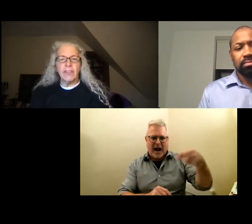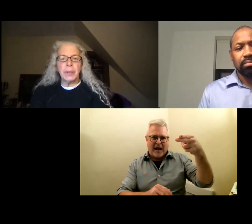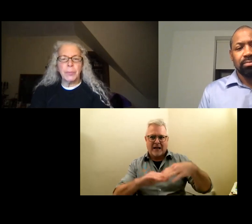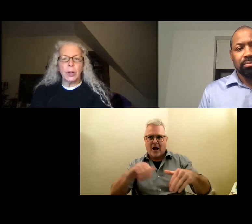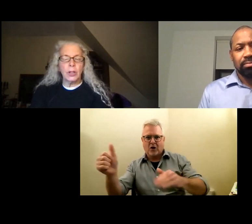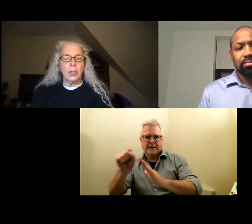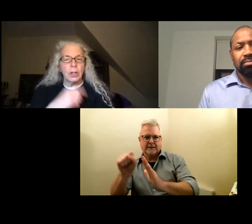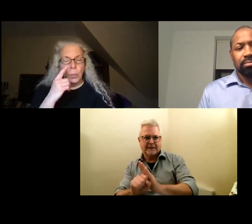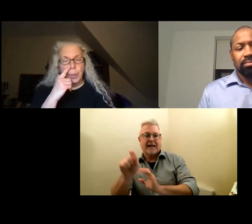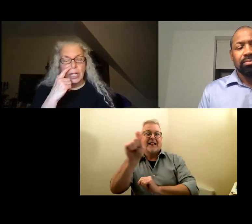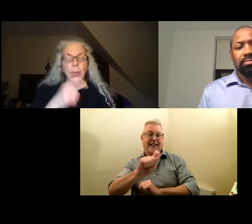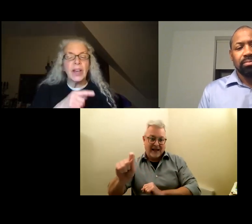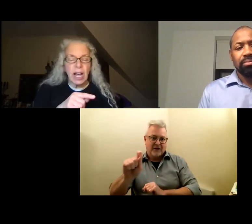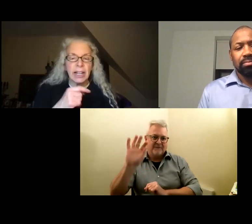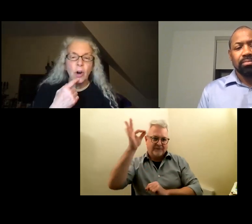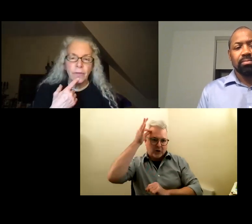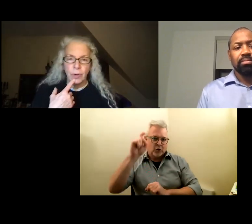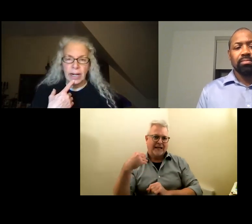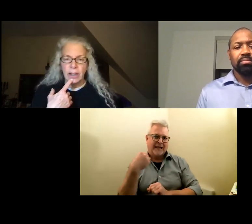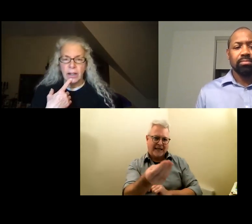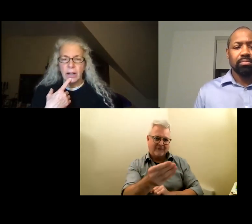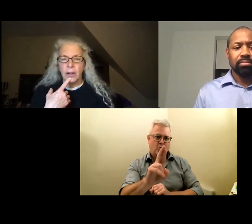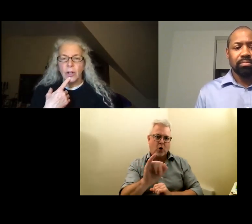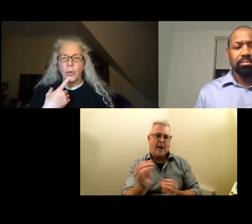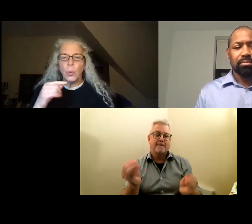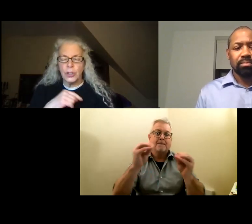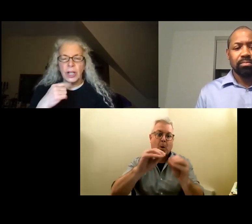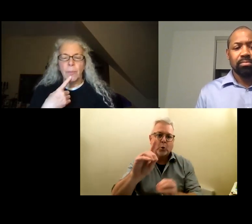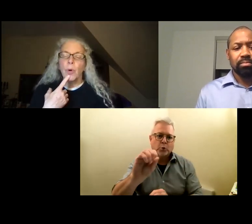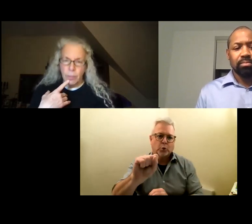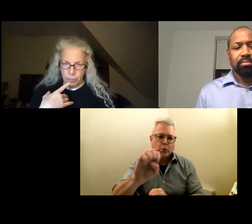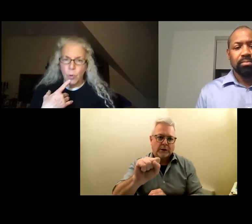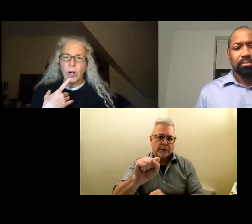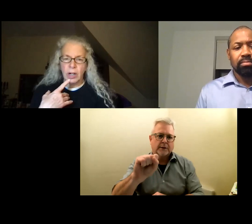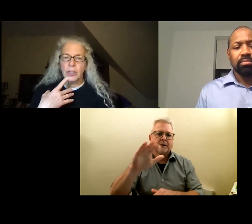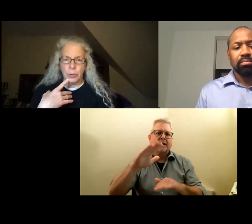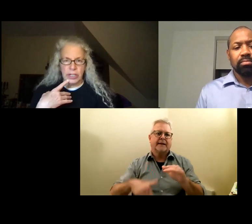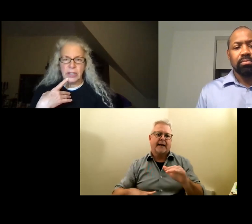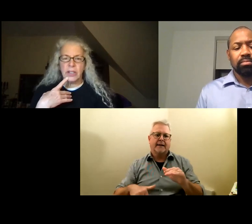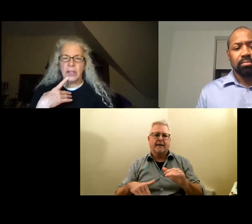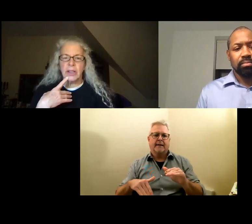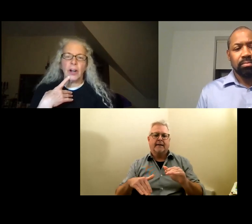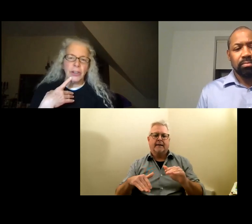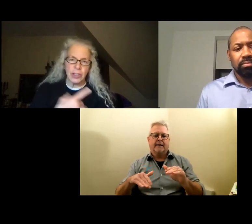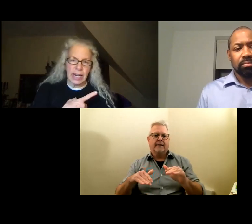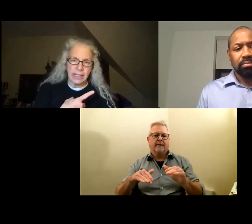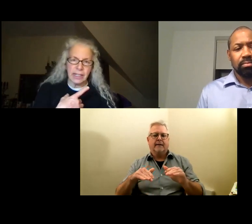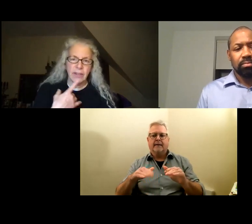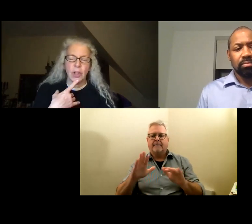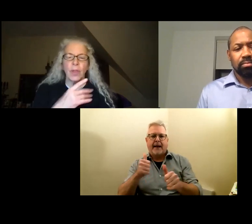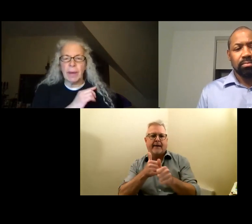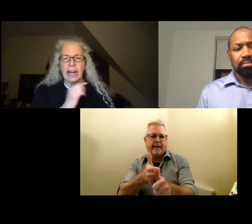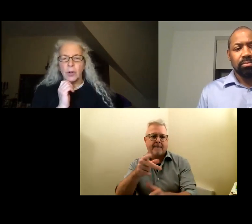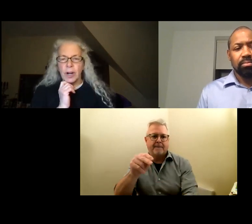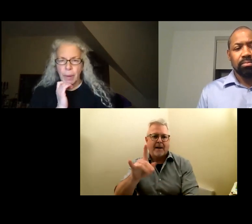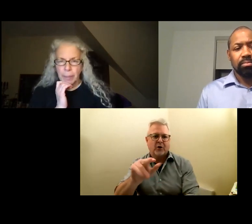might have people, because we have a high COVID rate, we should get more doses than other states, even